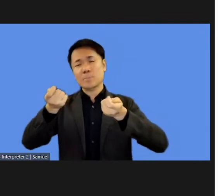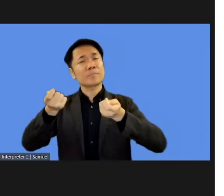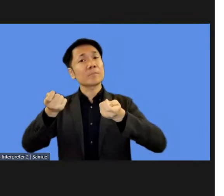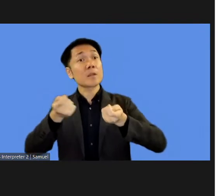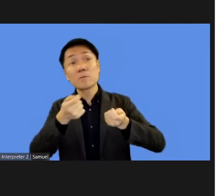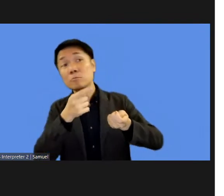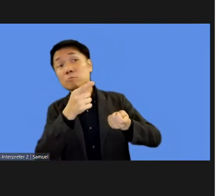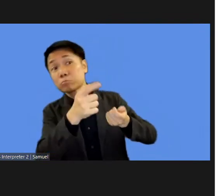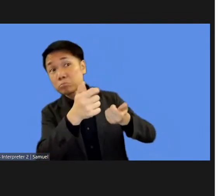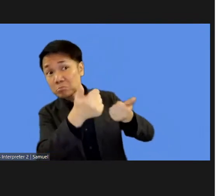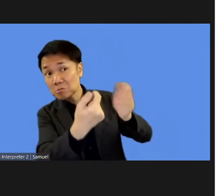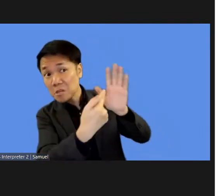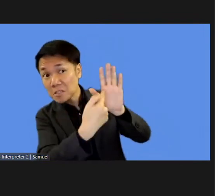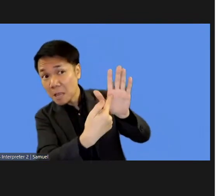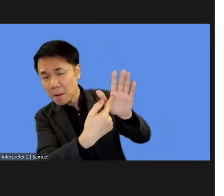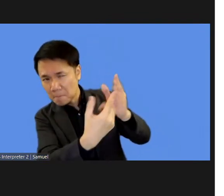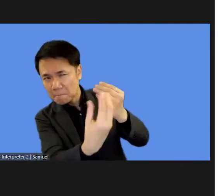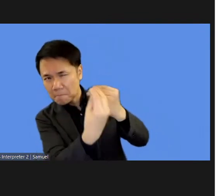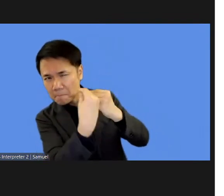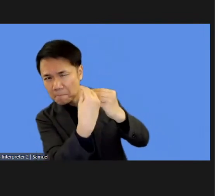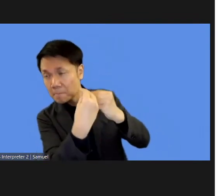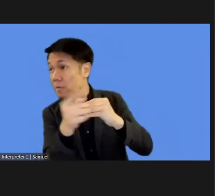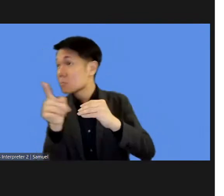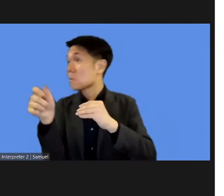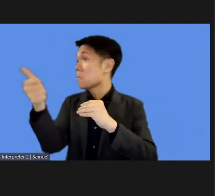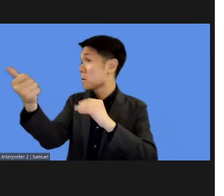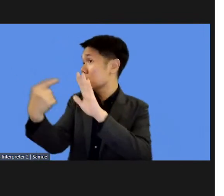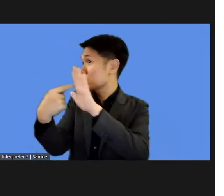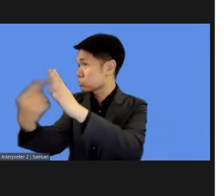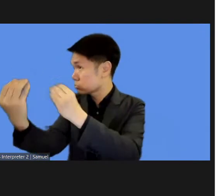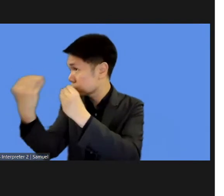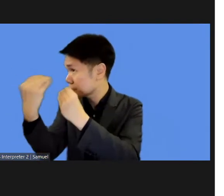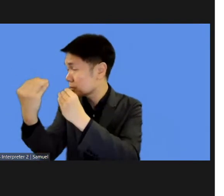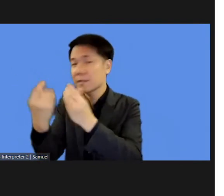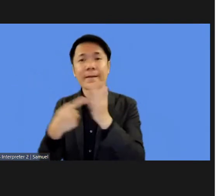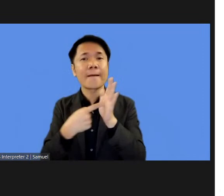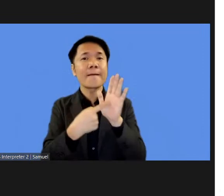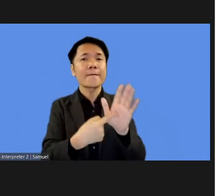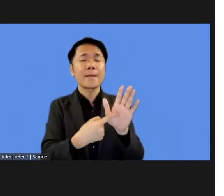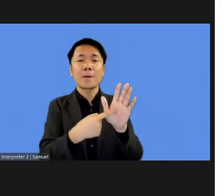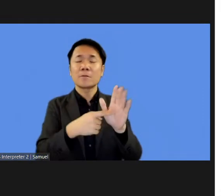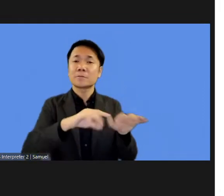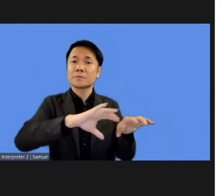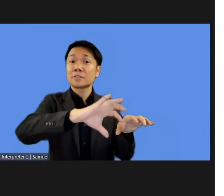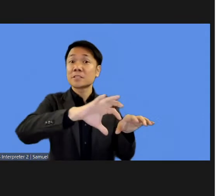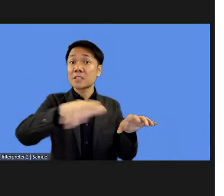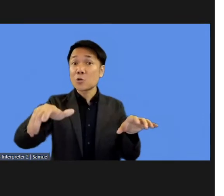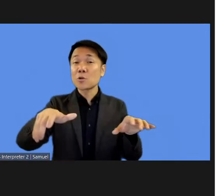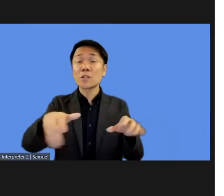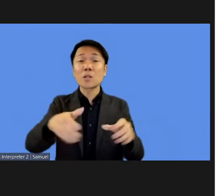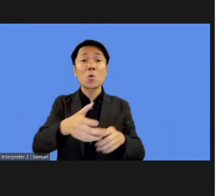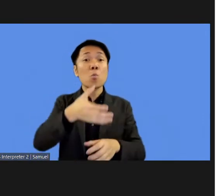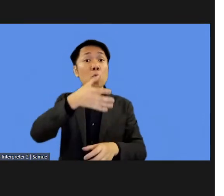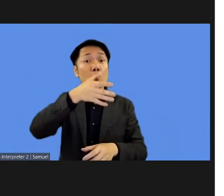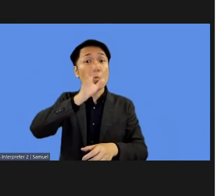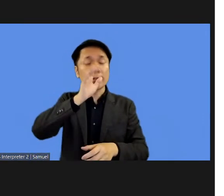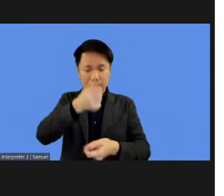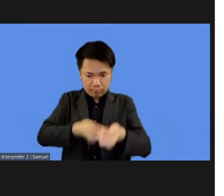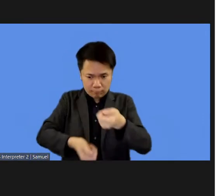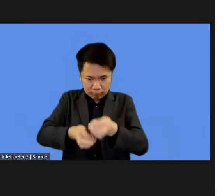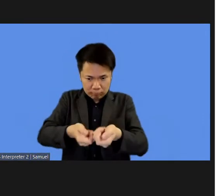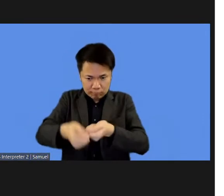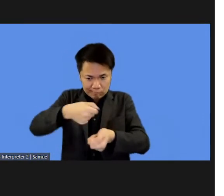It's the same thing, for example, for the inclusion of groundwater in a transboundary basin. we're ready for the Stampriet, and now we